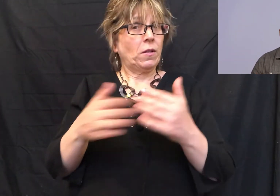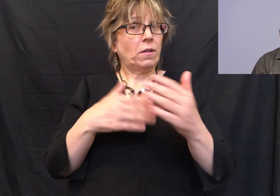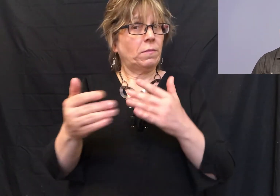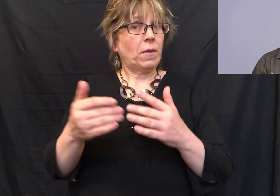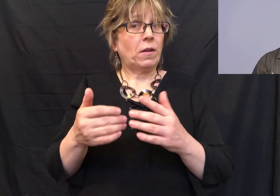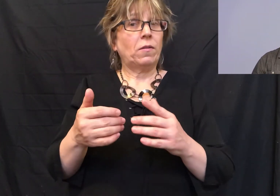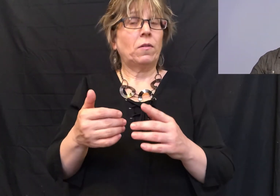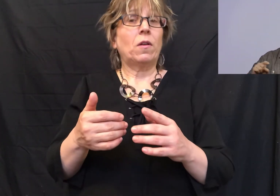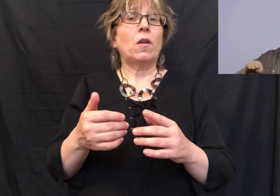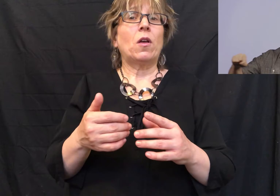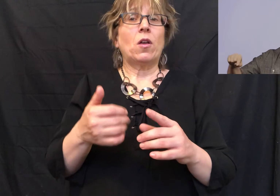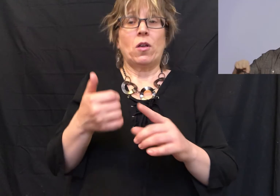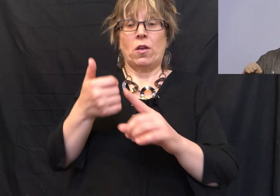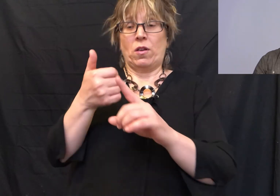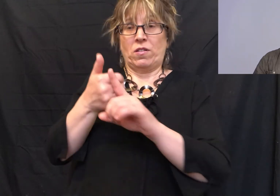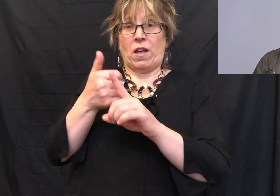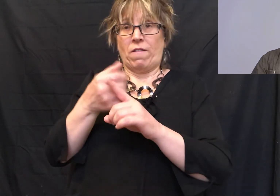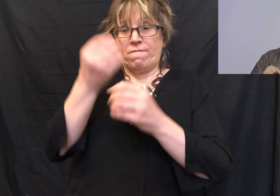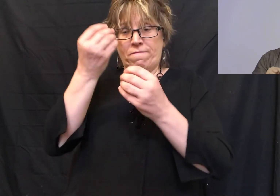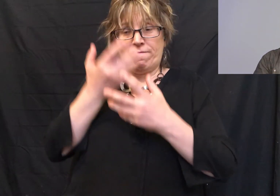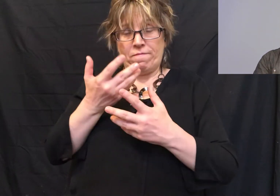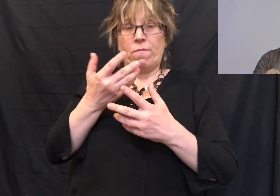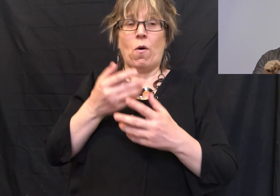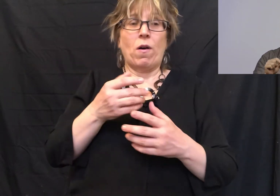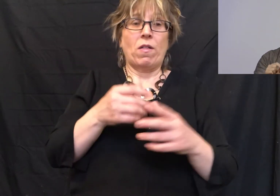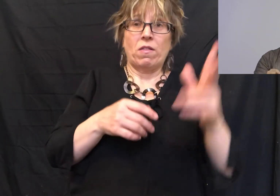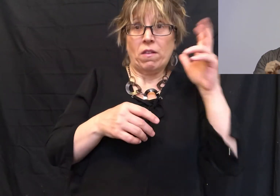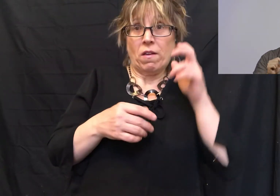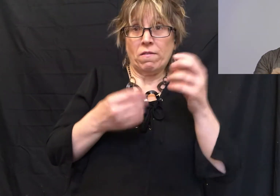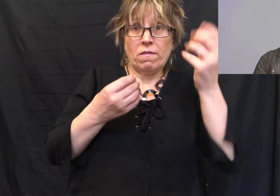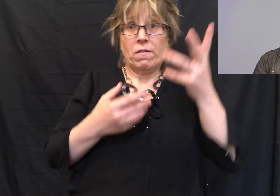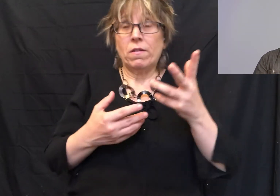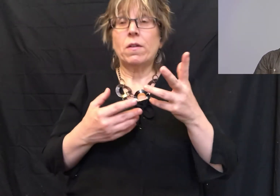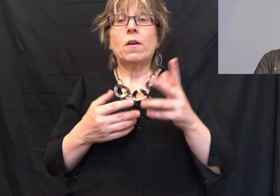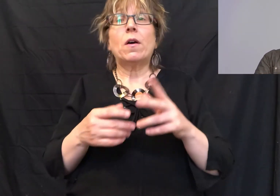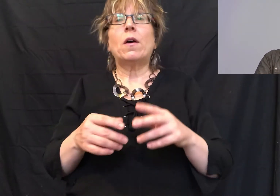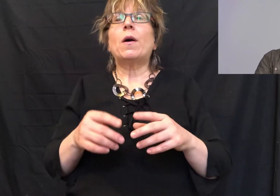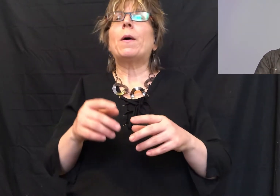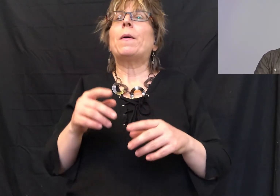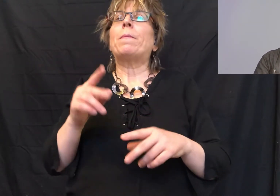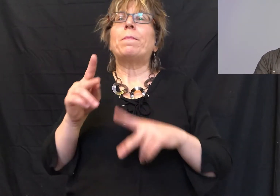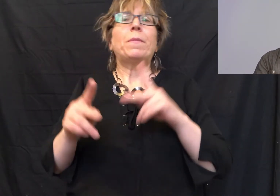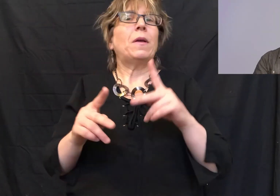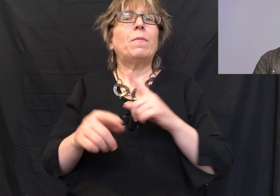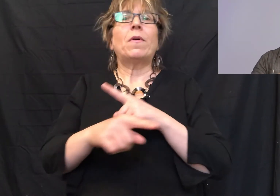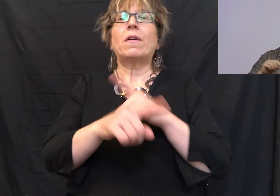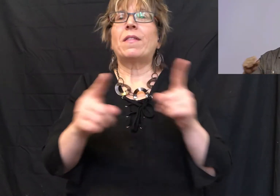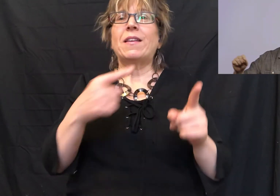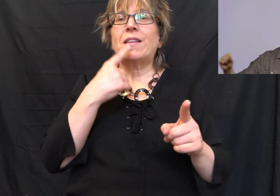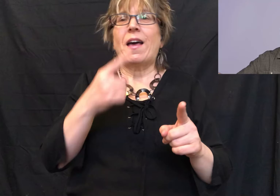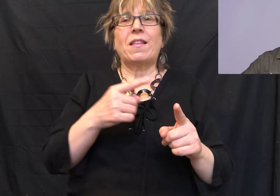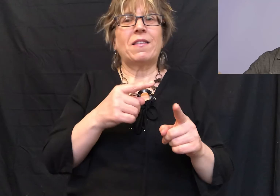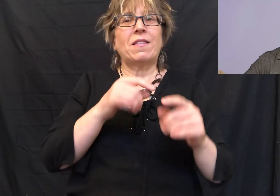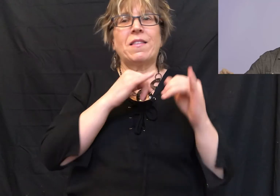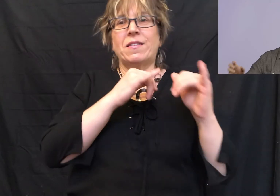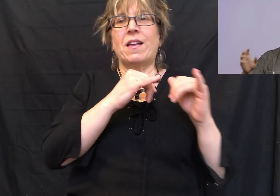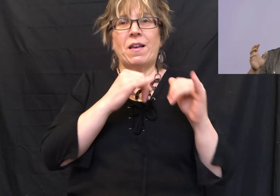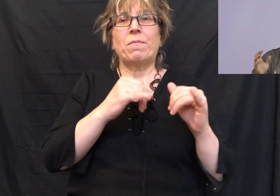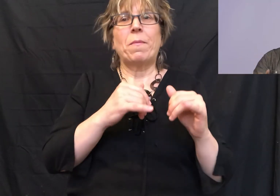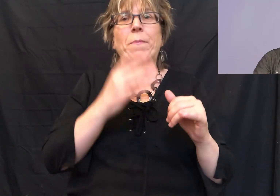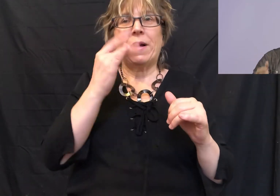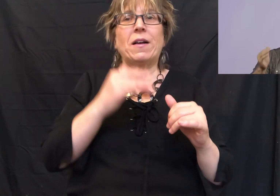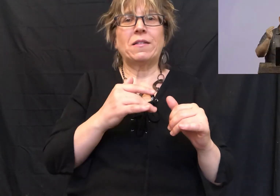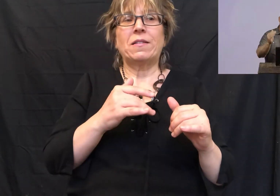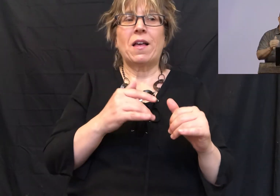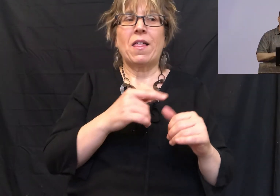what the enemy tells you, there are other people around you who are feeling and sensing the same thing. They're hurting as well. And you'll never know that